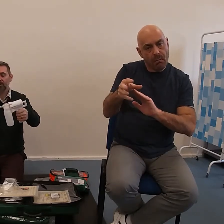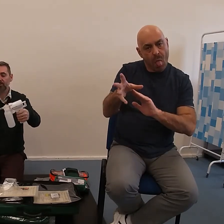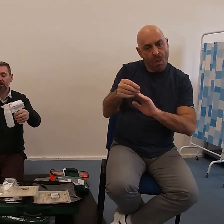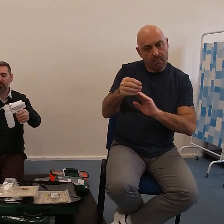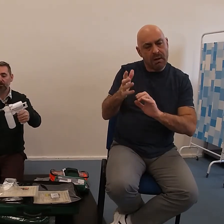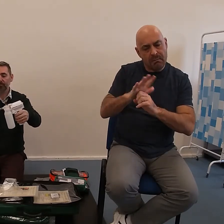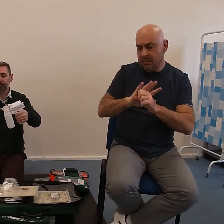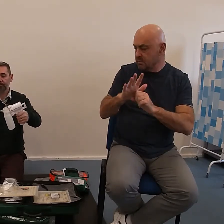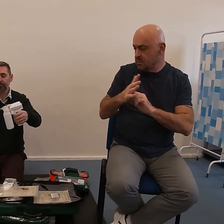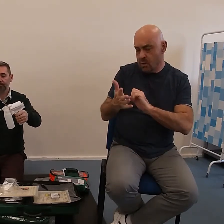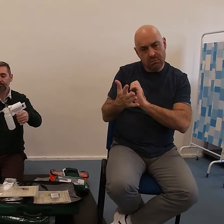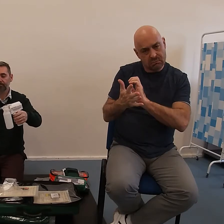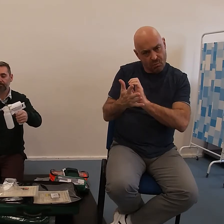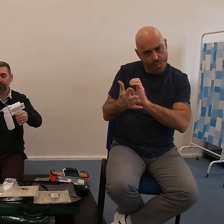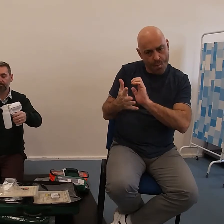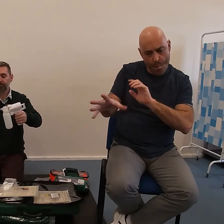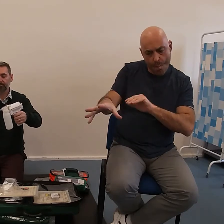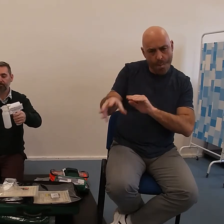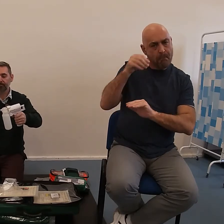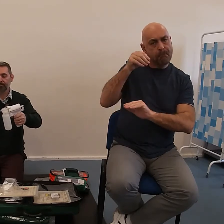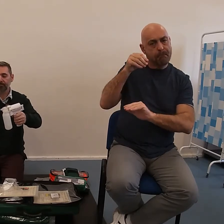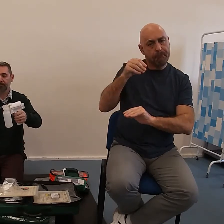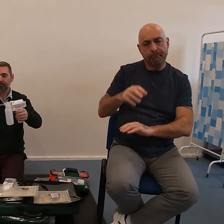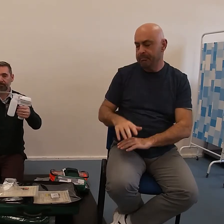it creates suction,